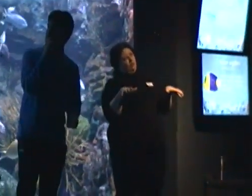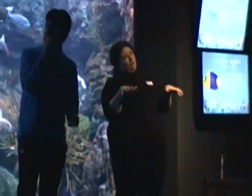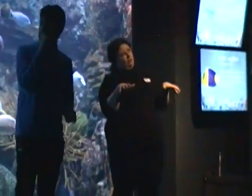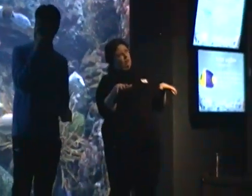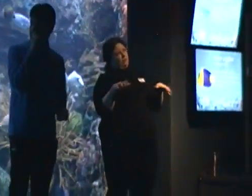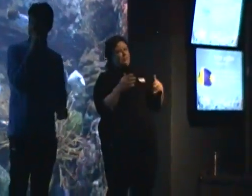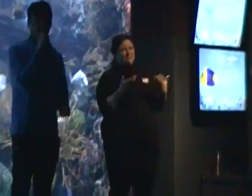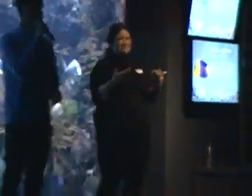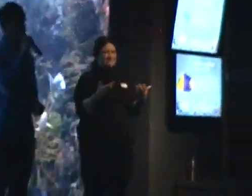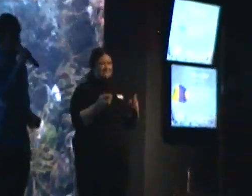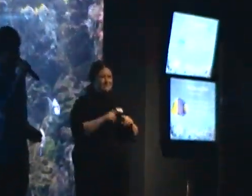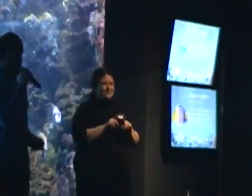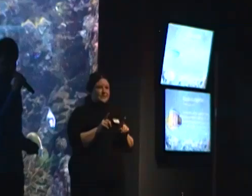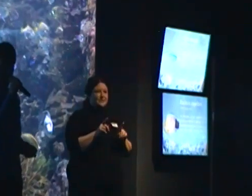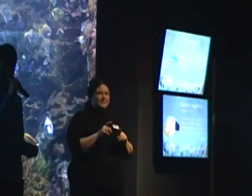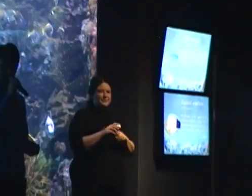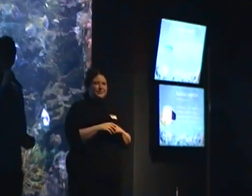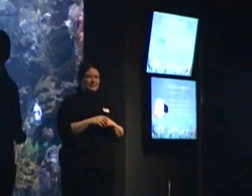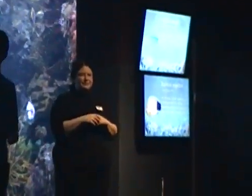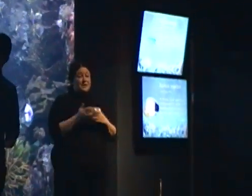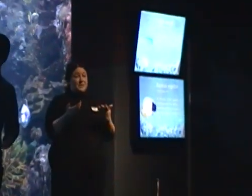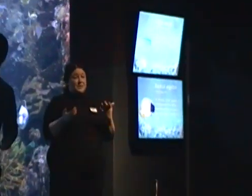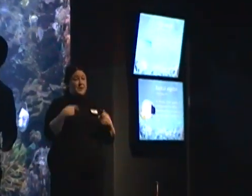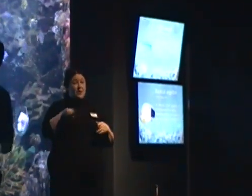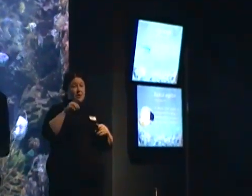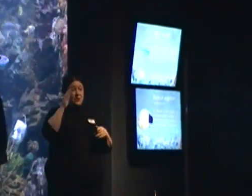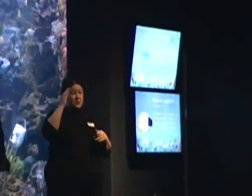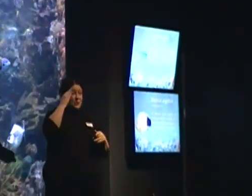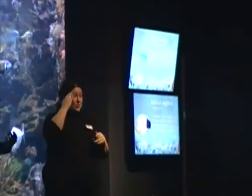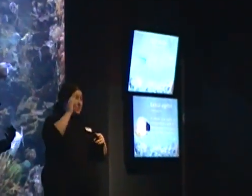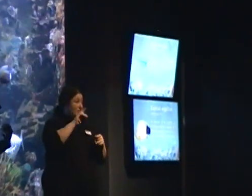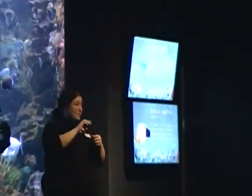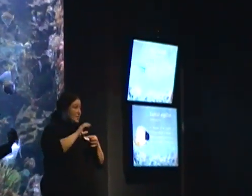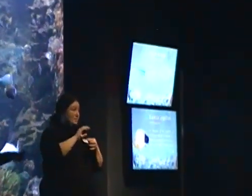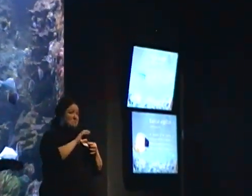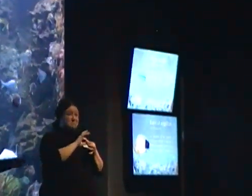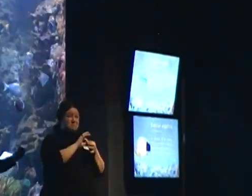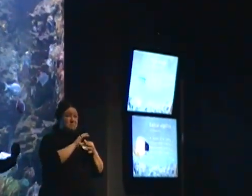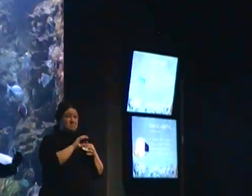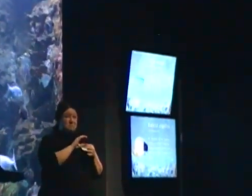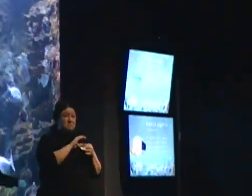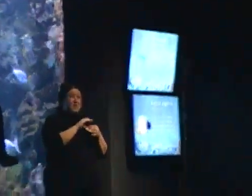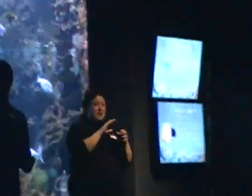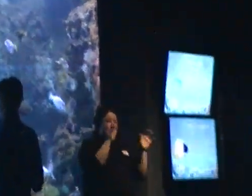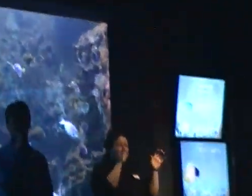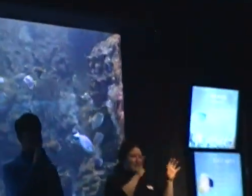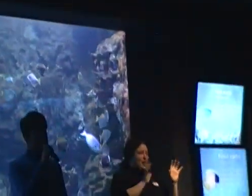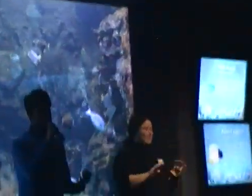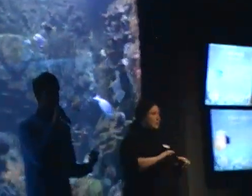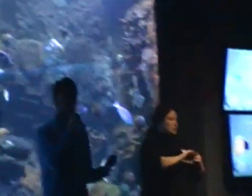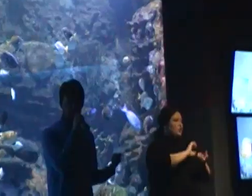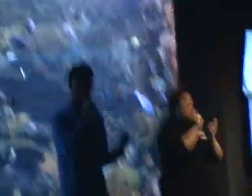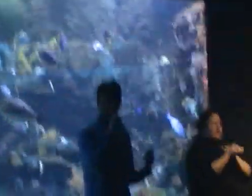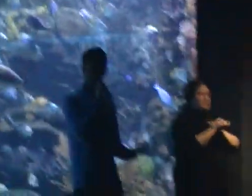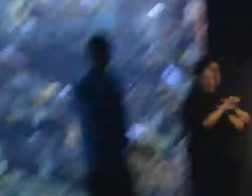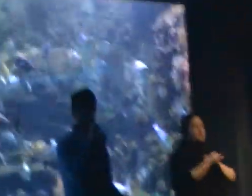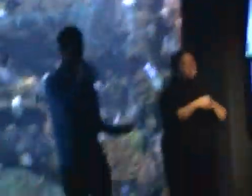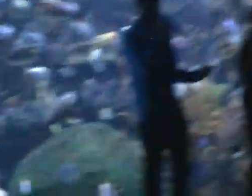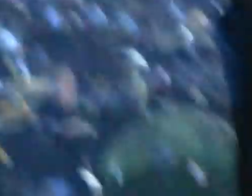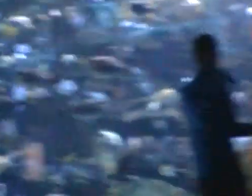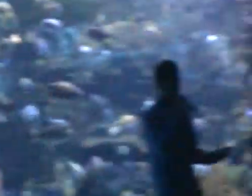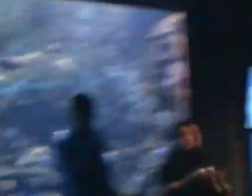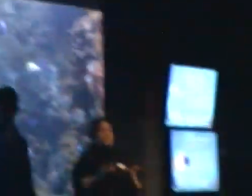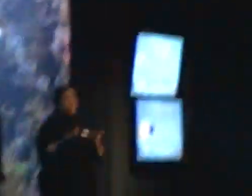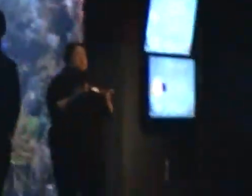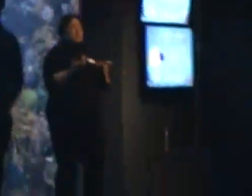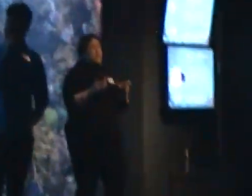change, which is a very, very stressful topic. I definitely understand climate anxiety. I'm a millennial. I was basically born with